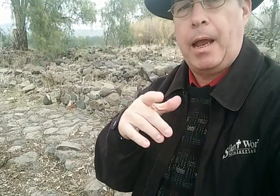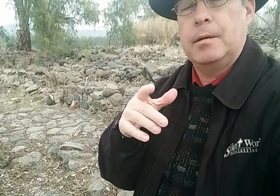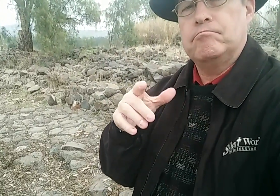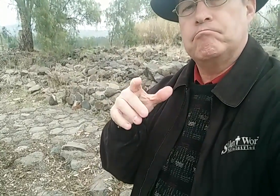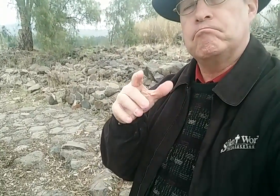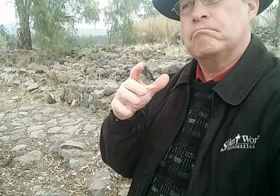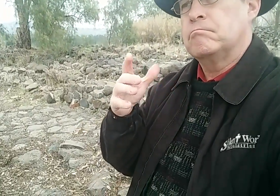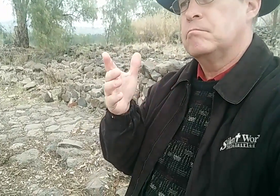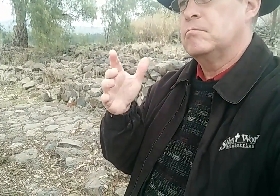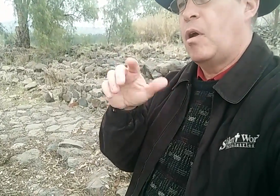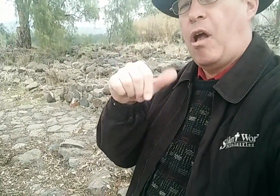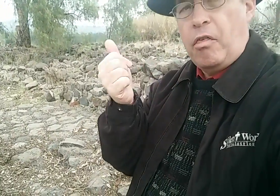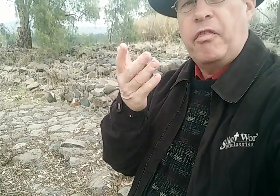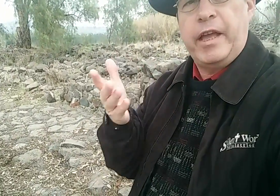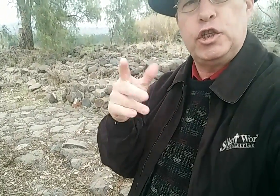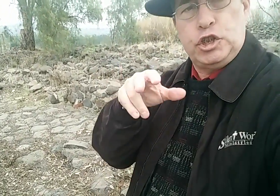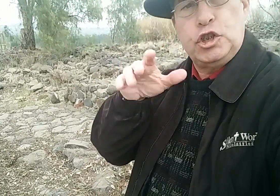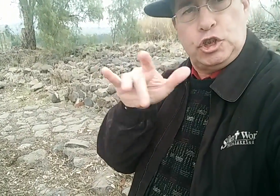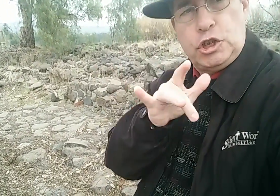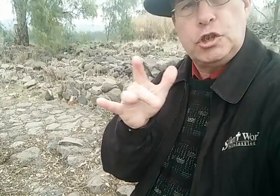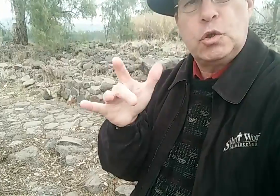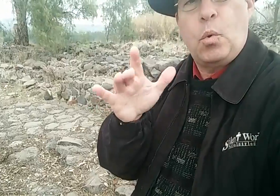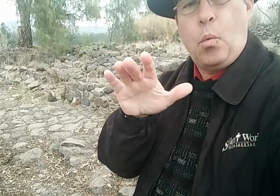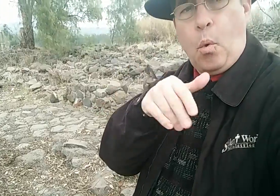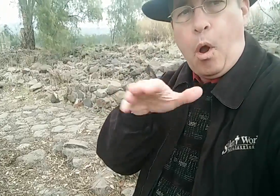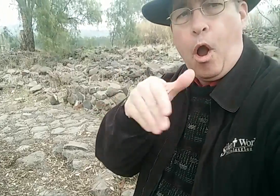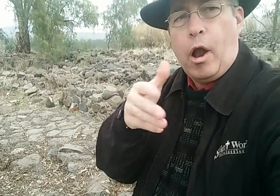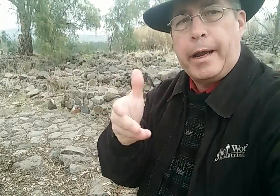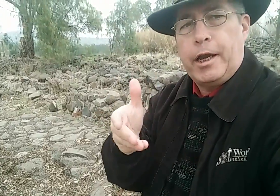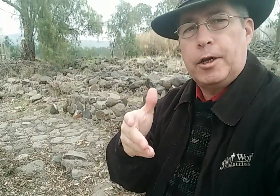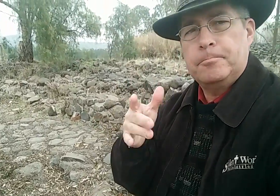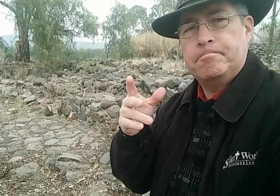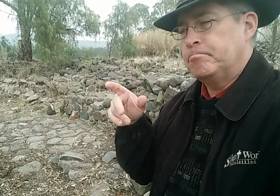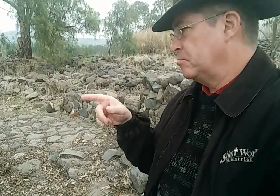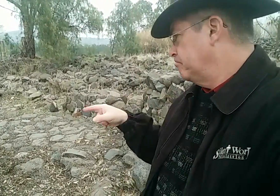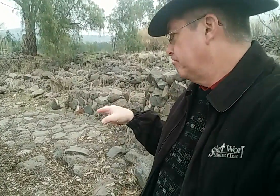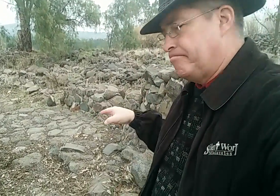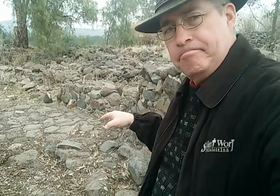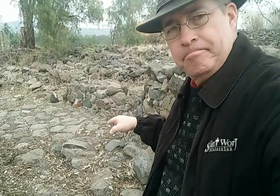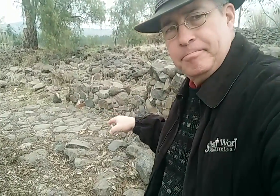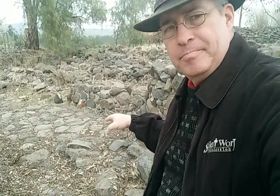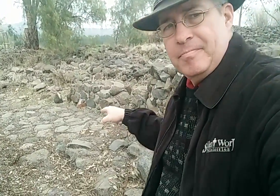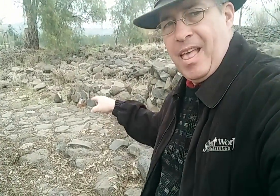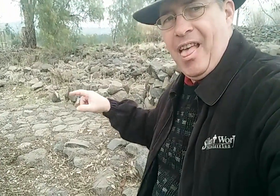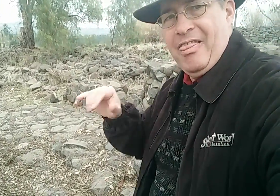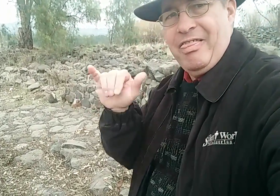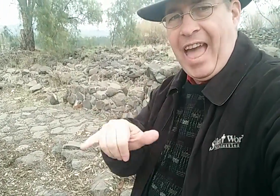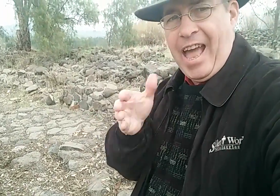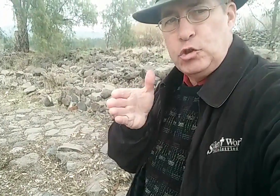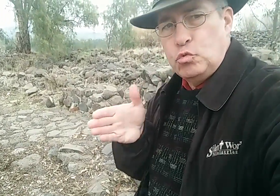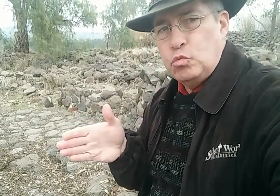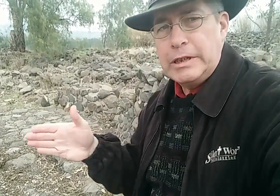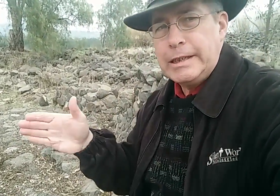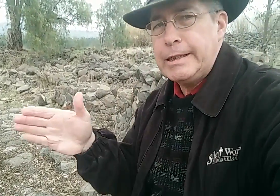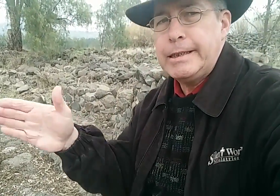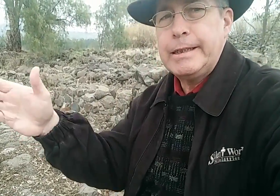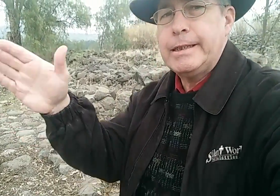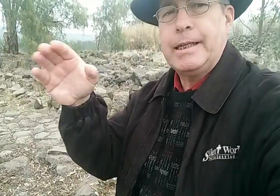this is a place where Jesus healed a man, and Jesus walked in this area, possibly right here on these very